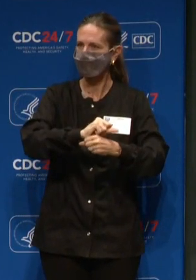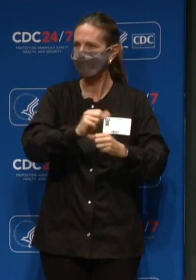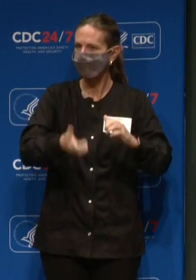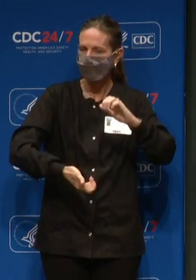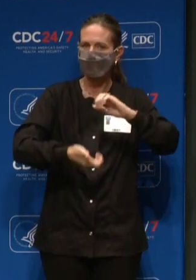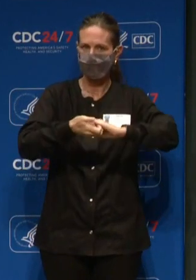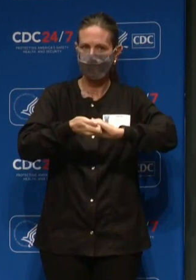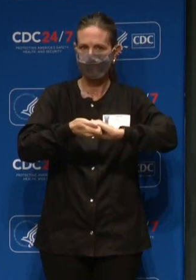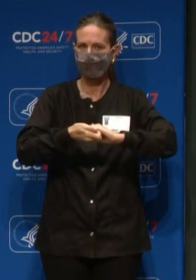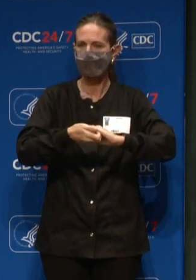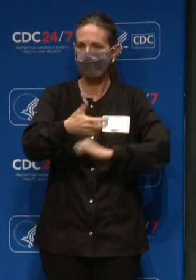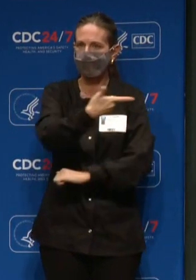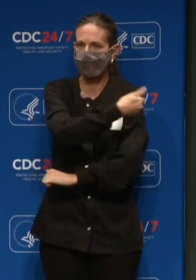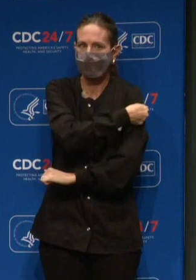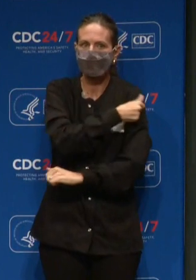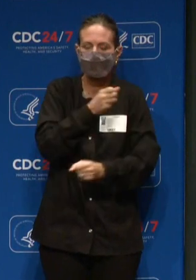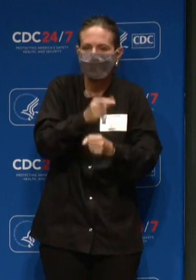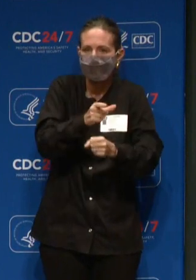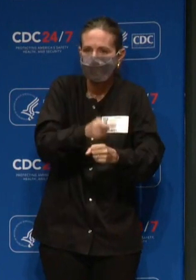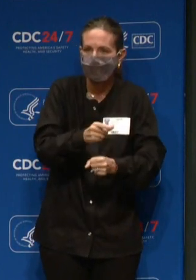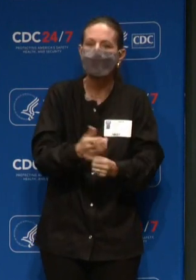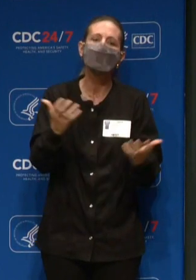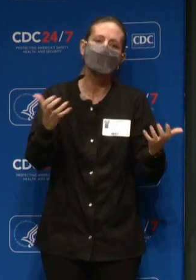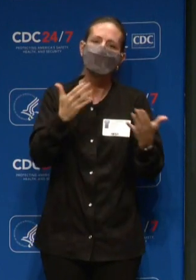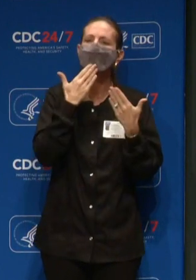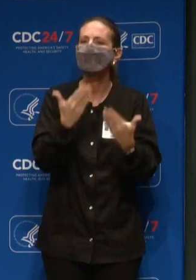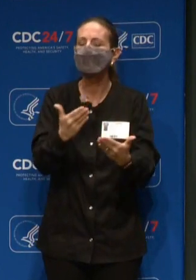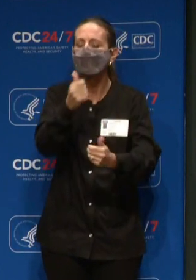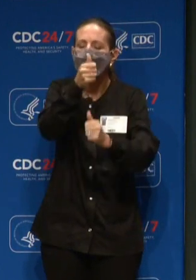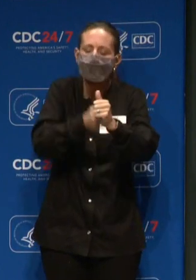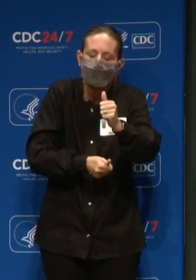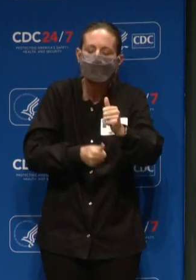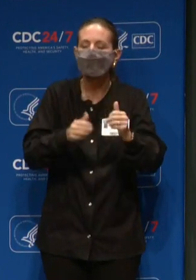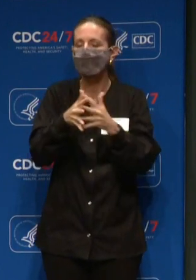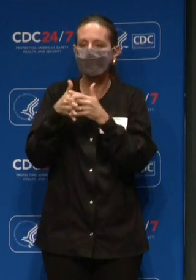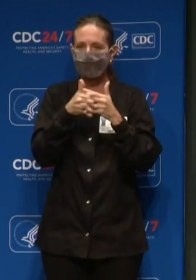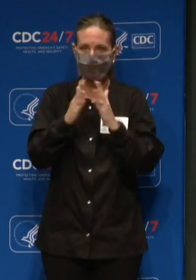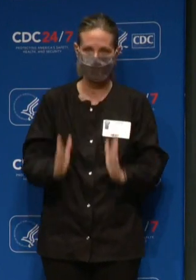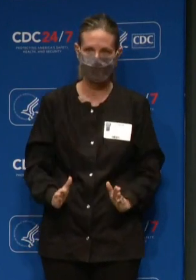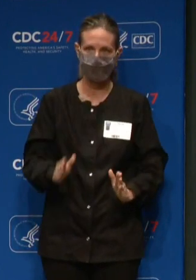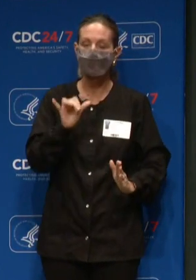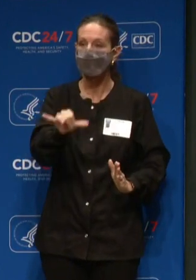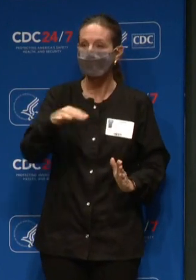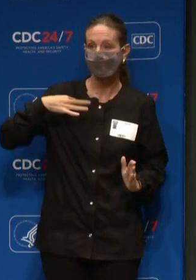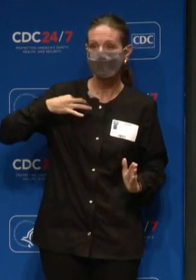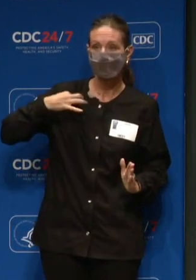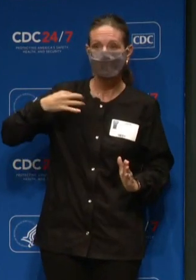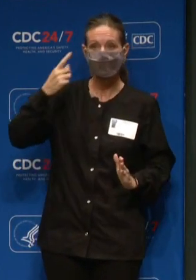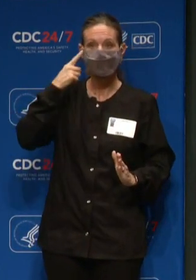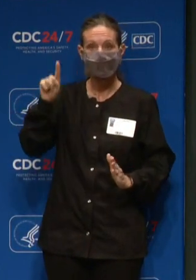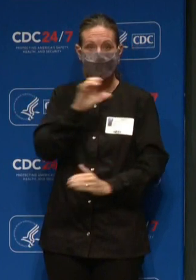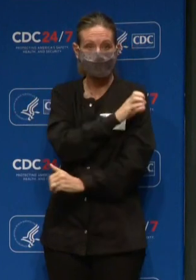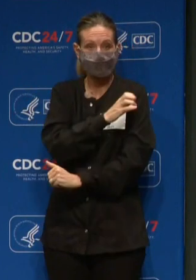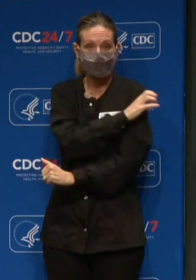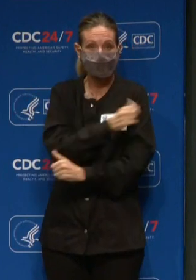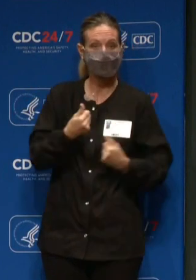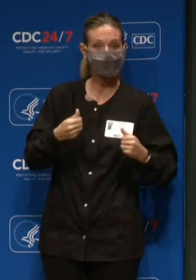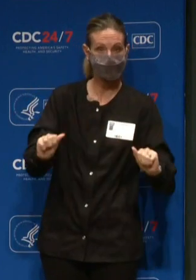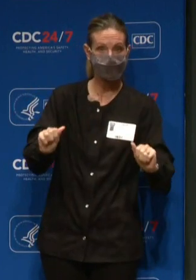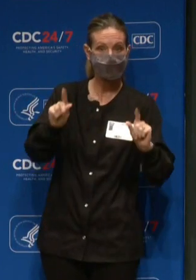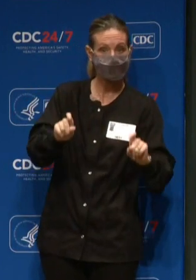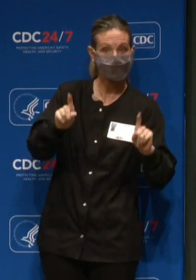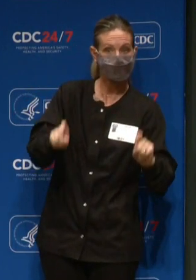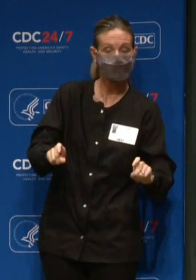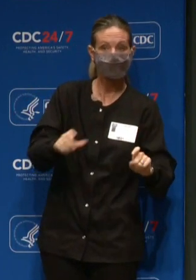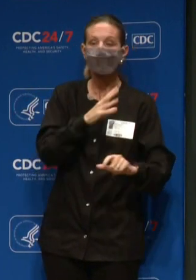want to offer a special thank you to every American who has volunteered for COVID-19 clinical trials or helped raise